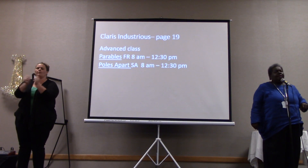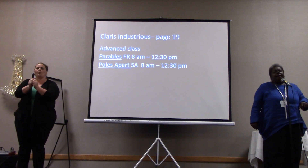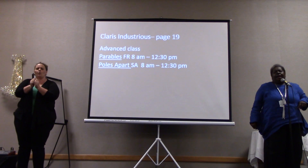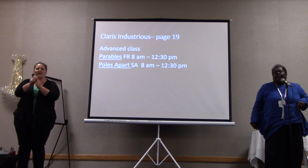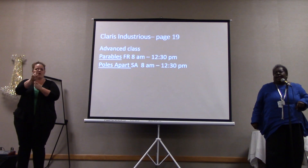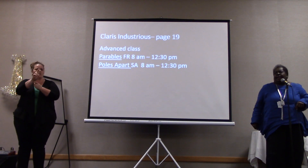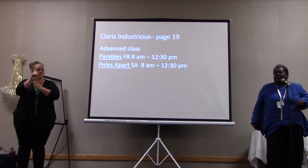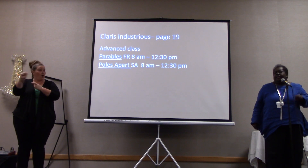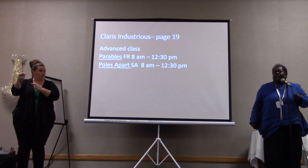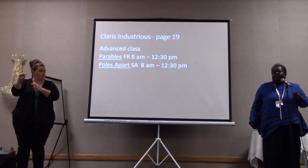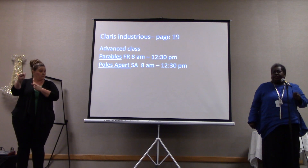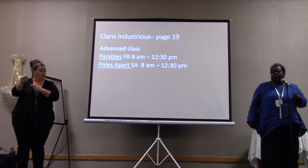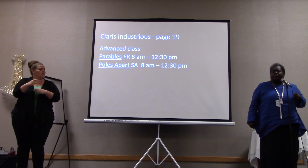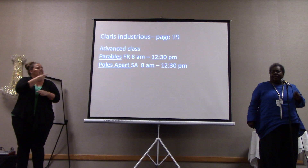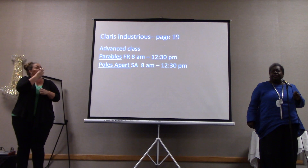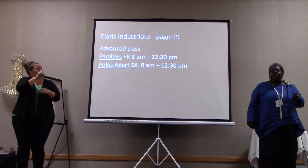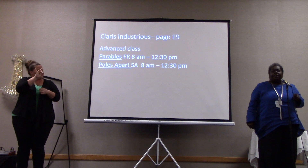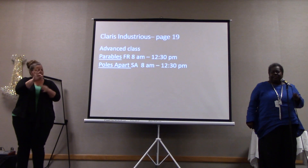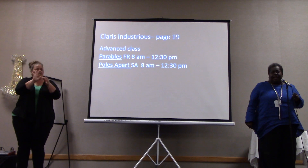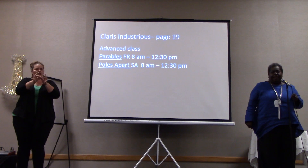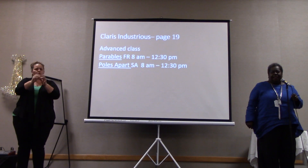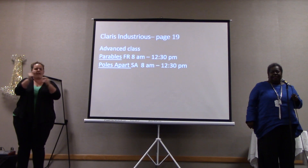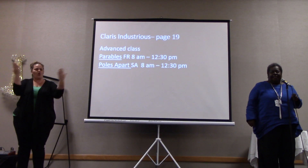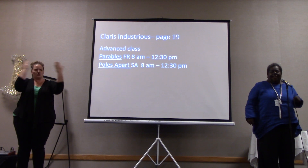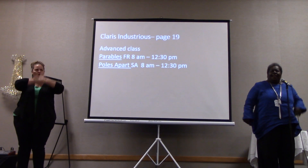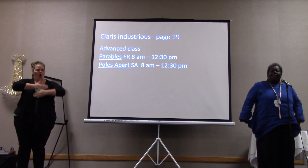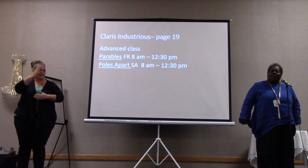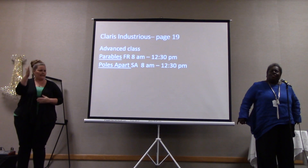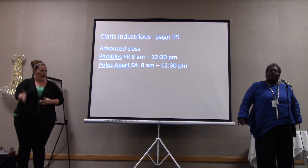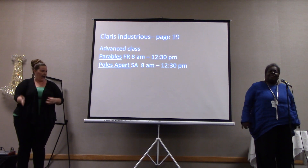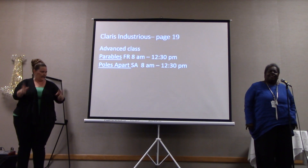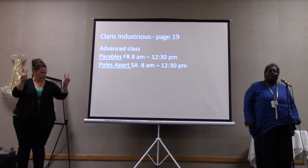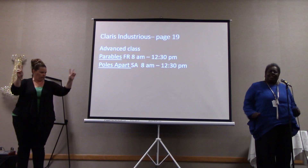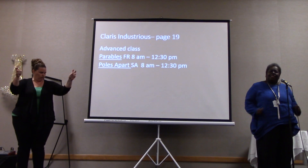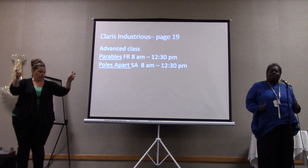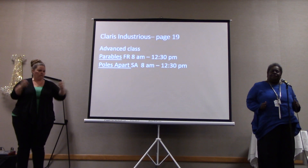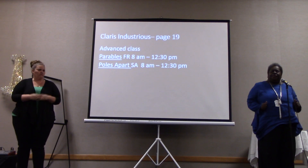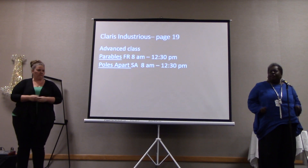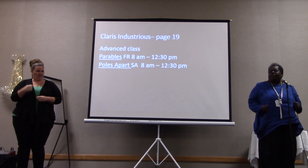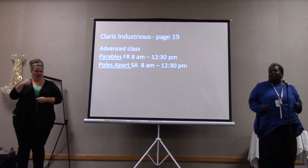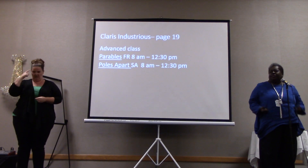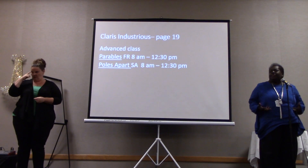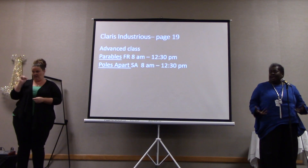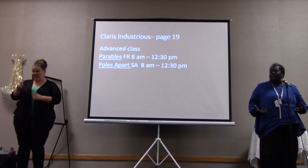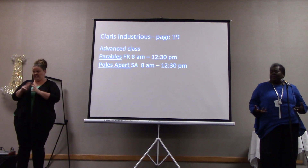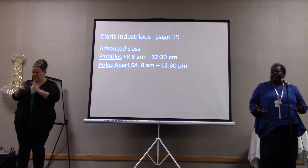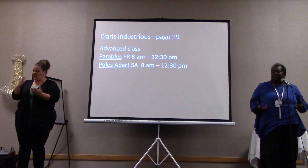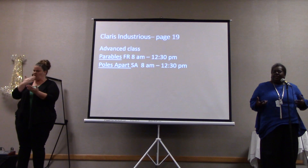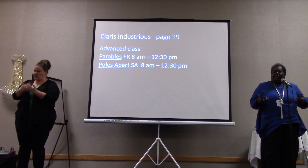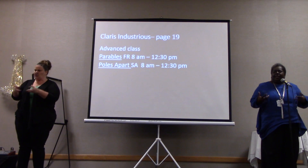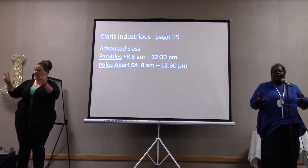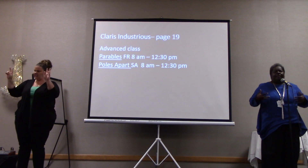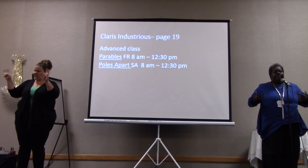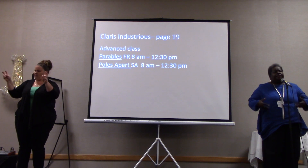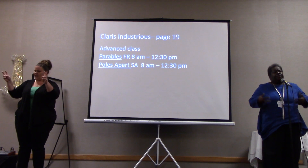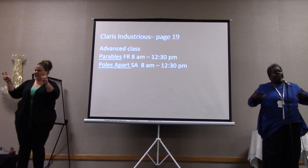Ross, and he did Interpreting the Dark Side. And I thought to myself, that's a very good topic.